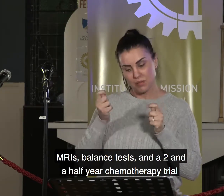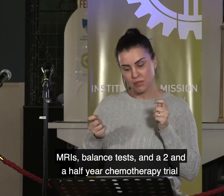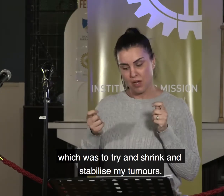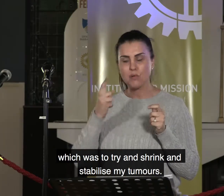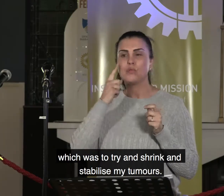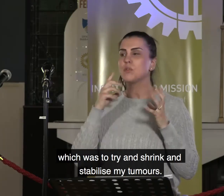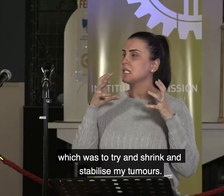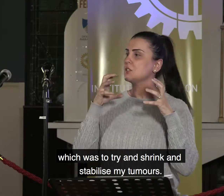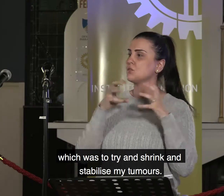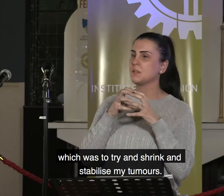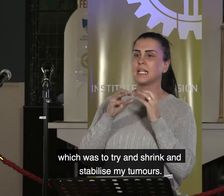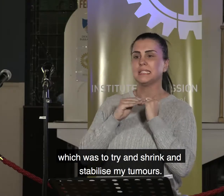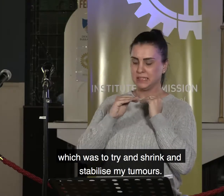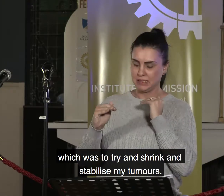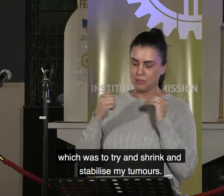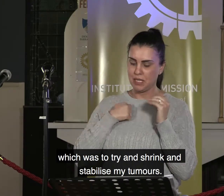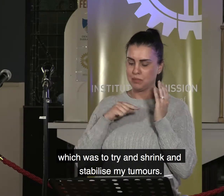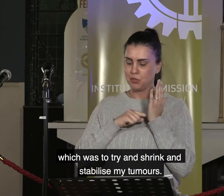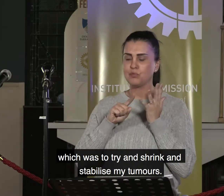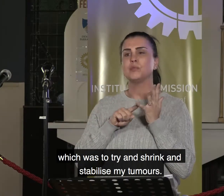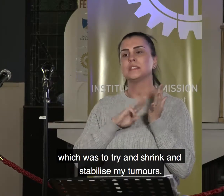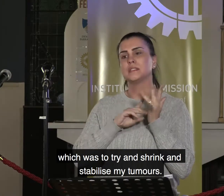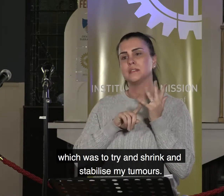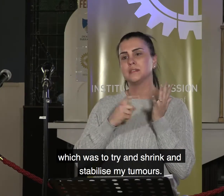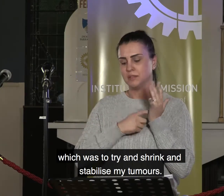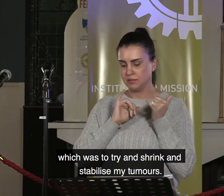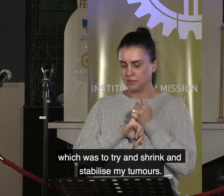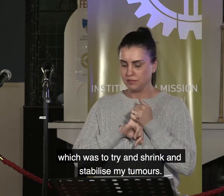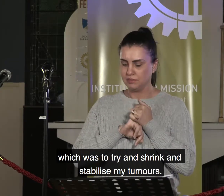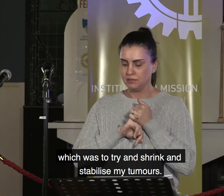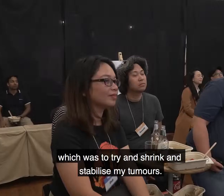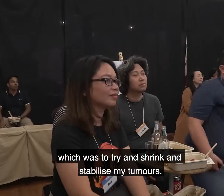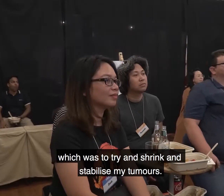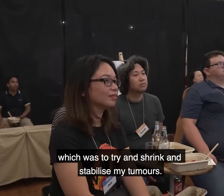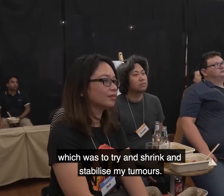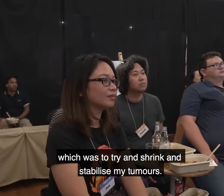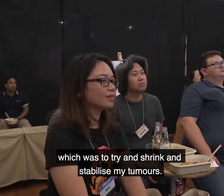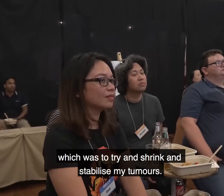which was to try and shrink and stabilise my tumours.